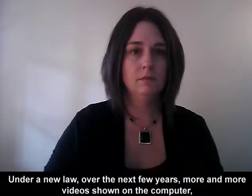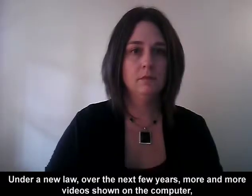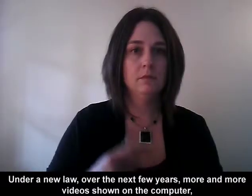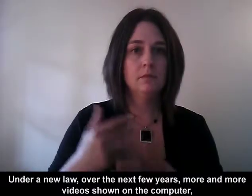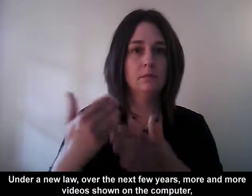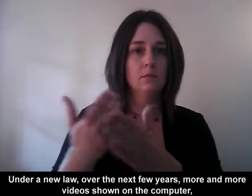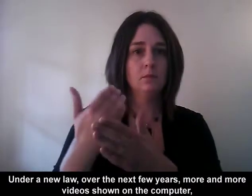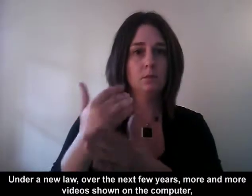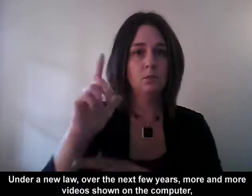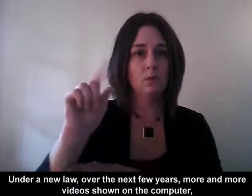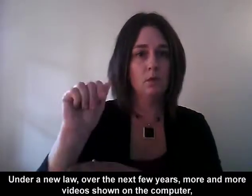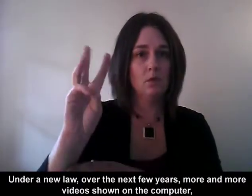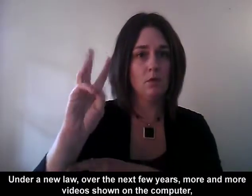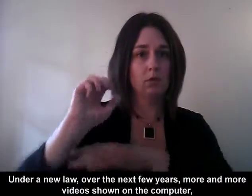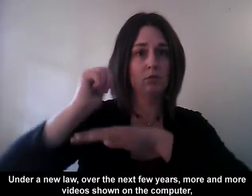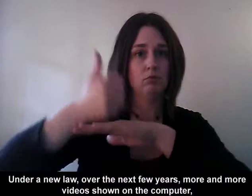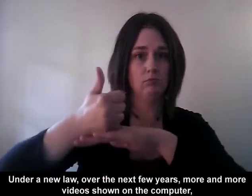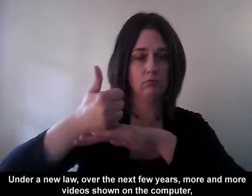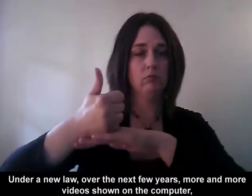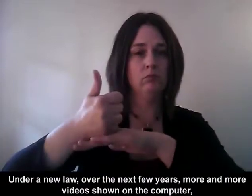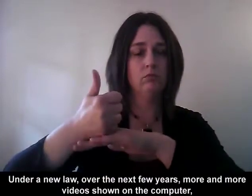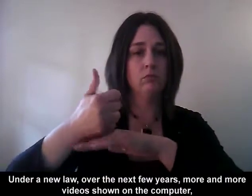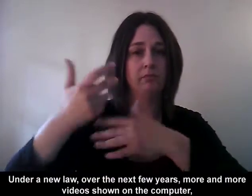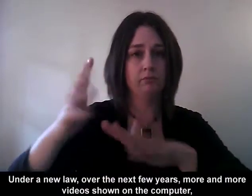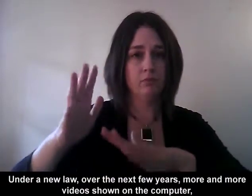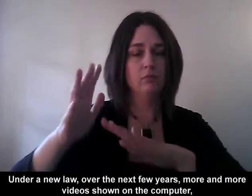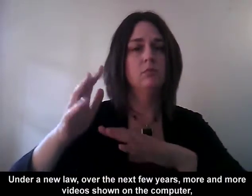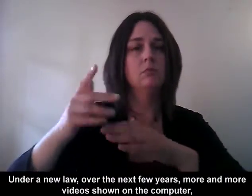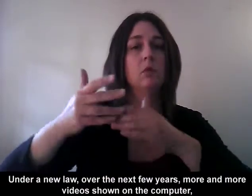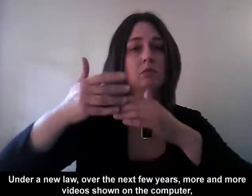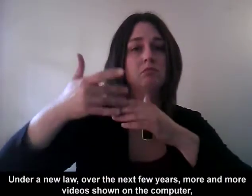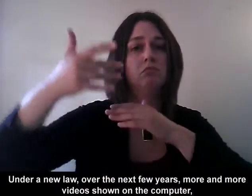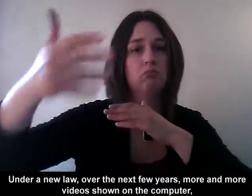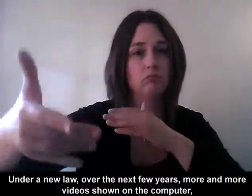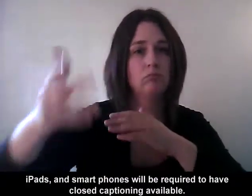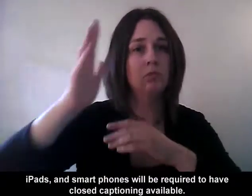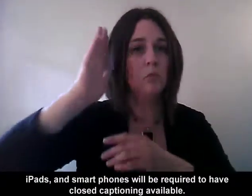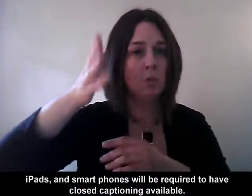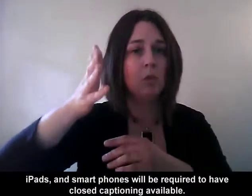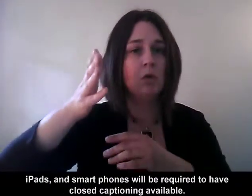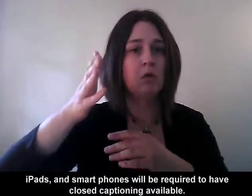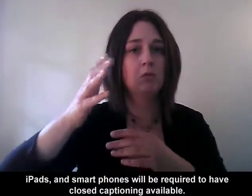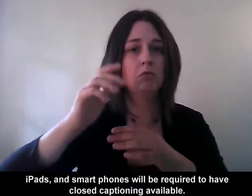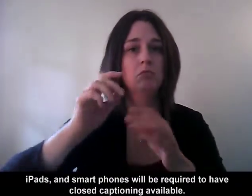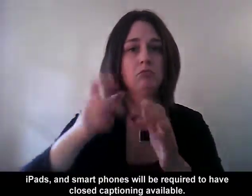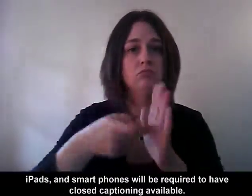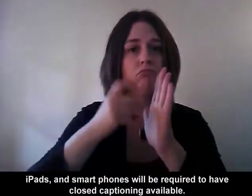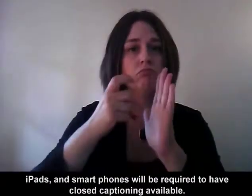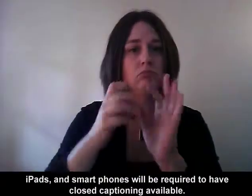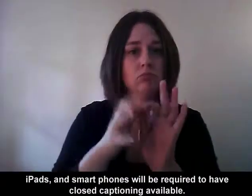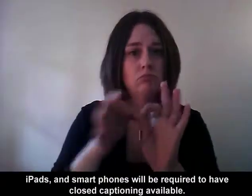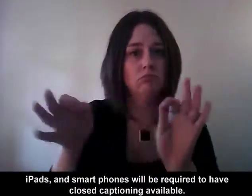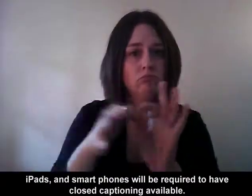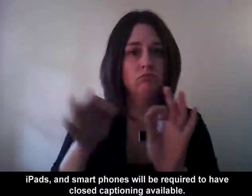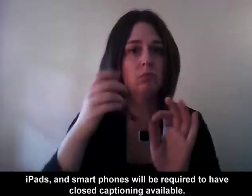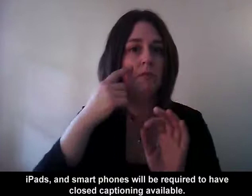Under a new law, over the next few years, more and more videos shown on the computer, iPads, and smartphones will